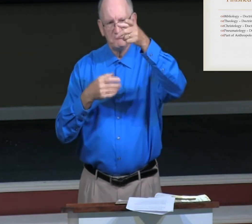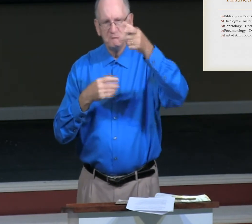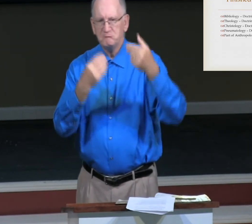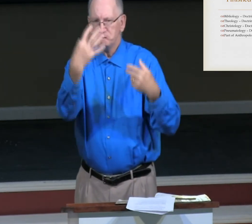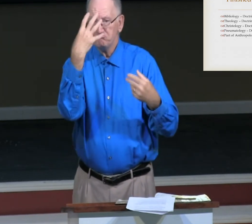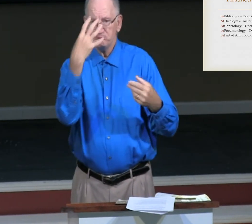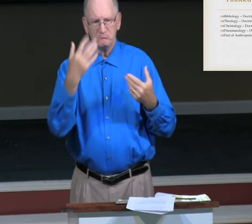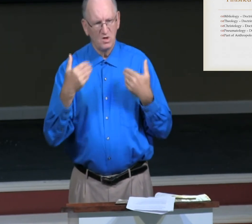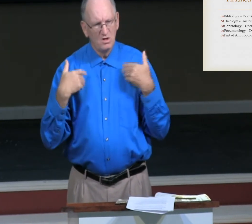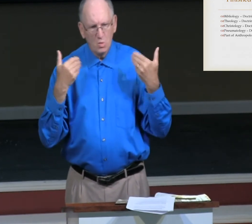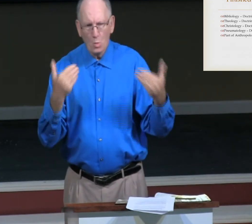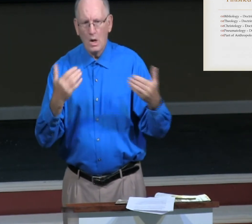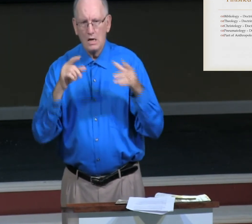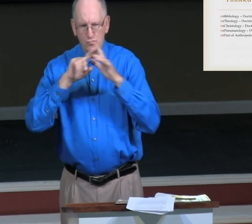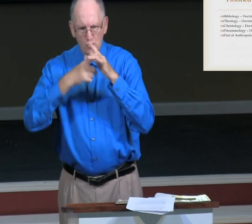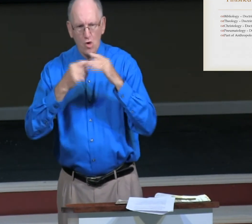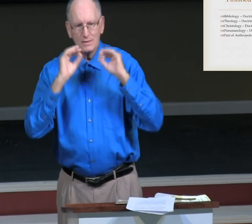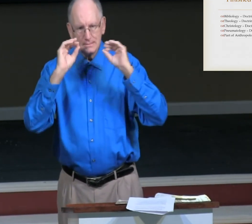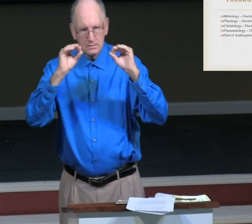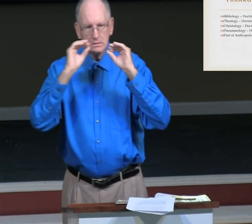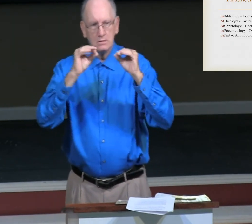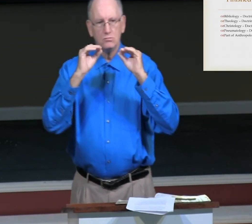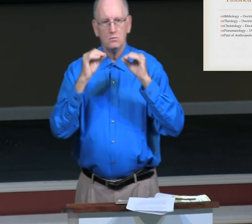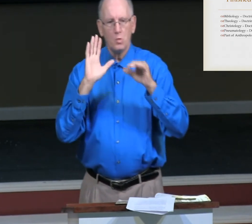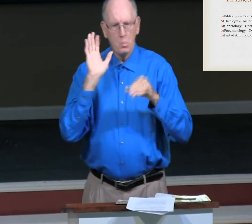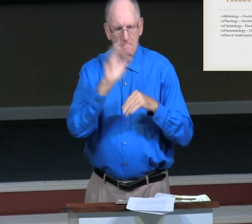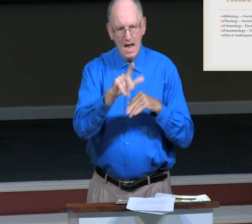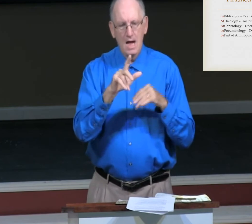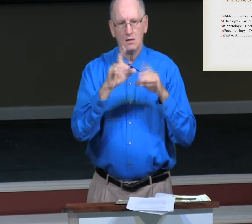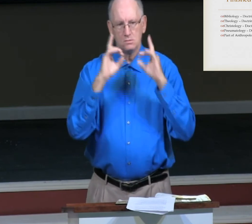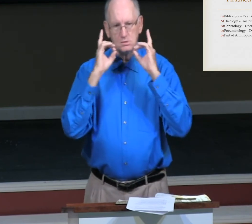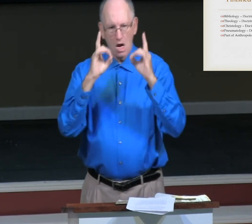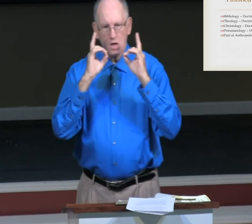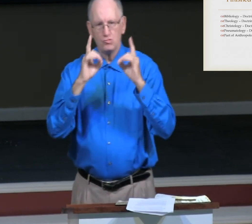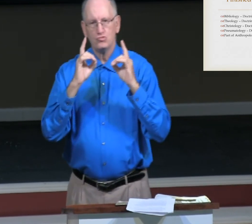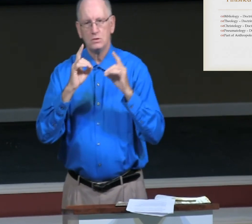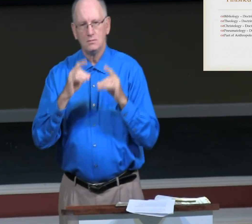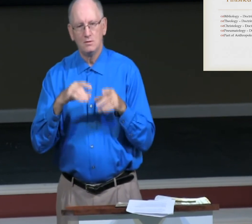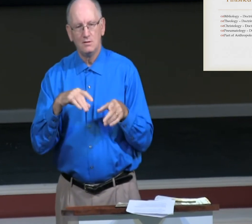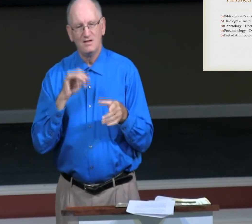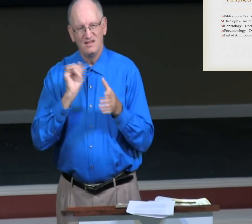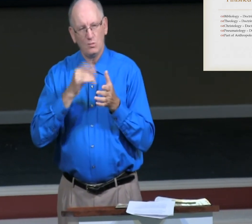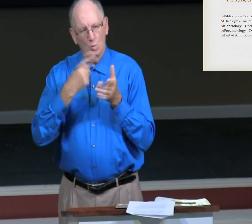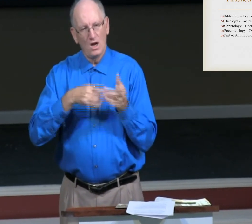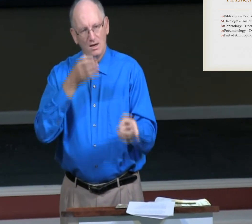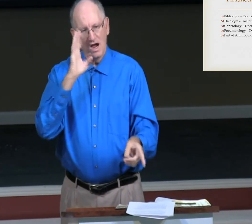Without waiting for church to start back, I decided to just go ahead and start teaching. So we're going to